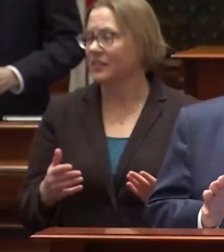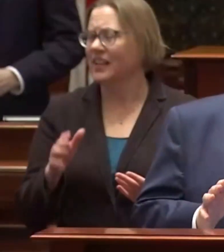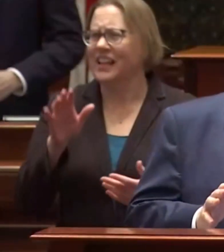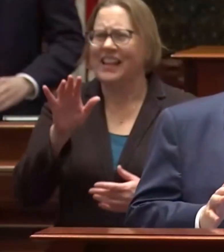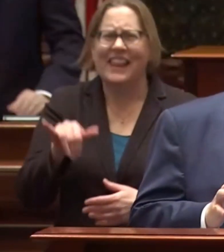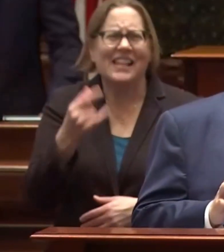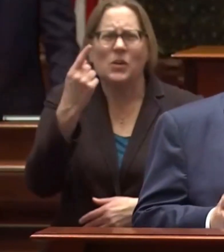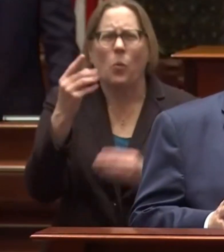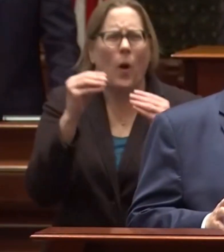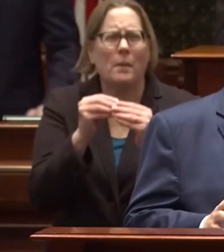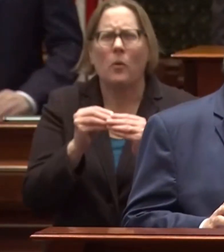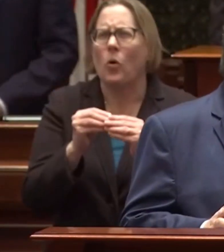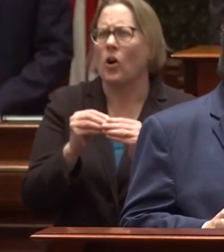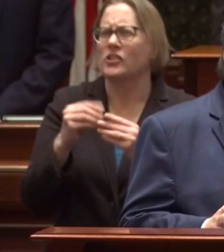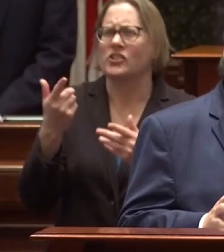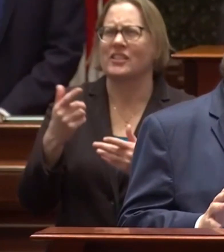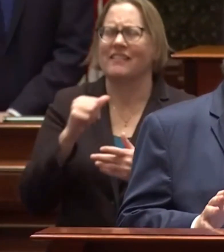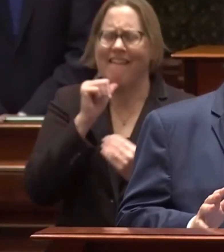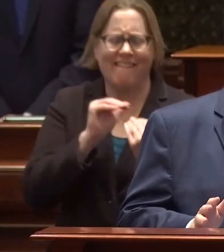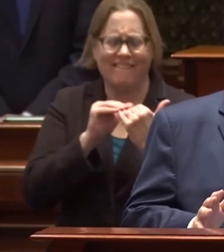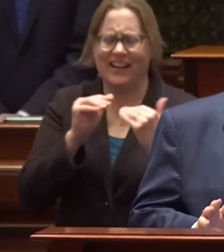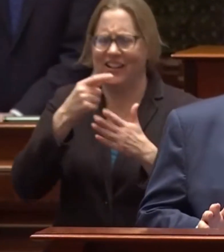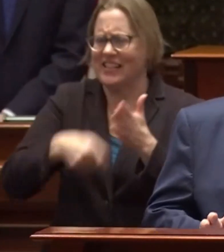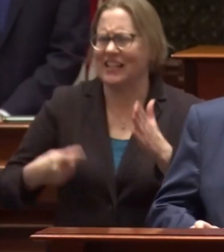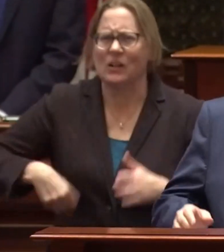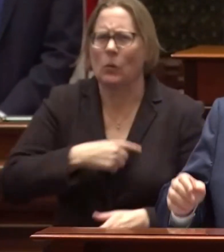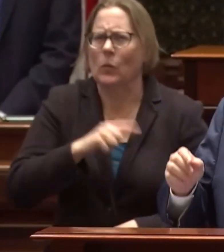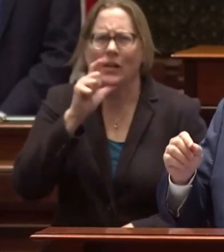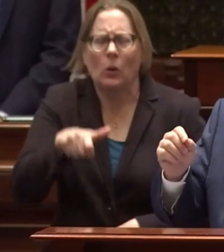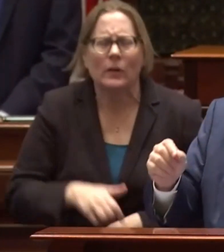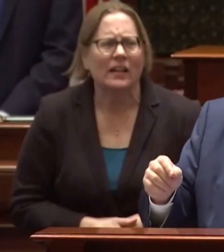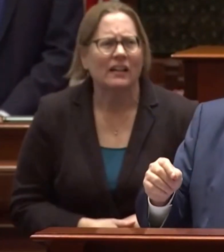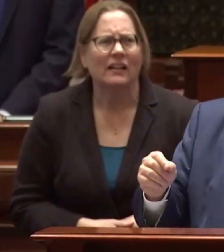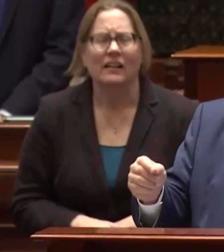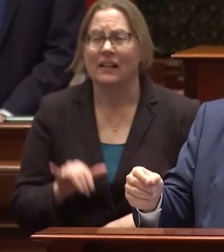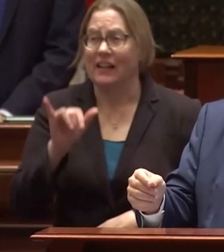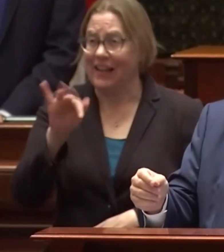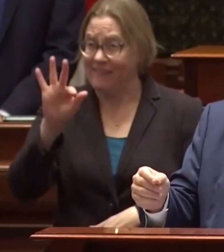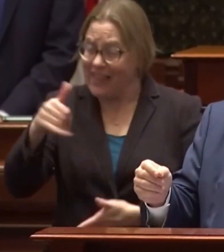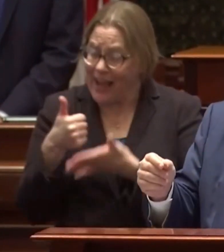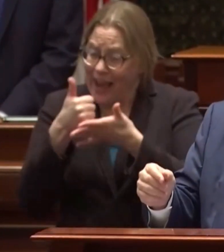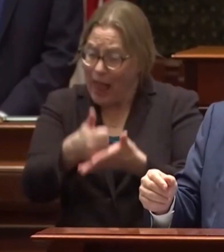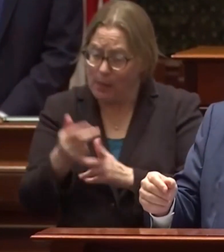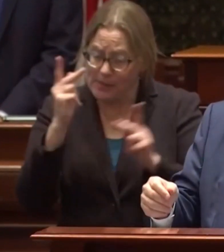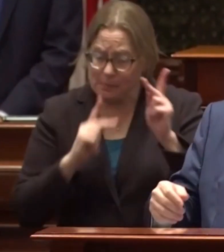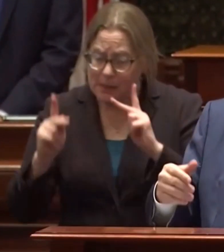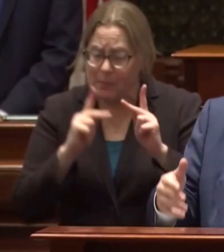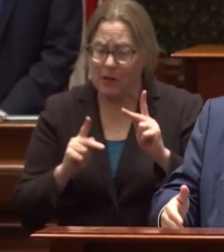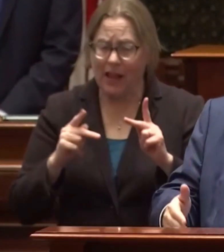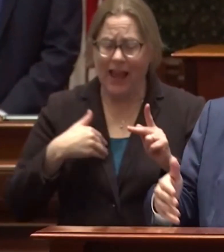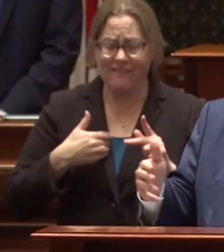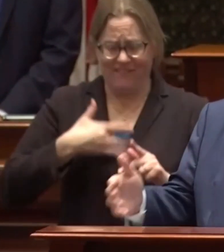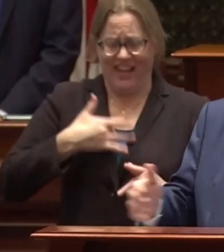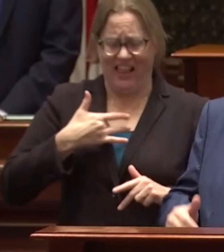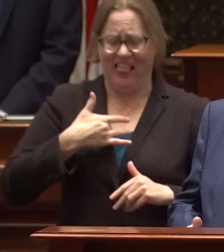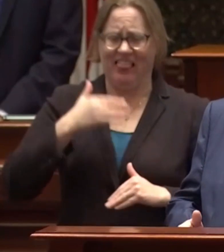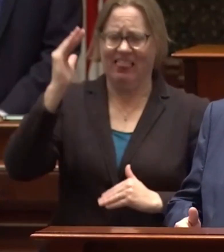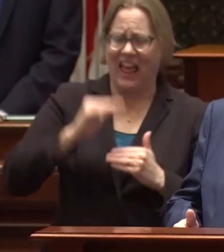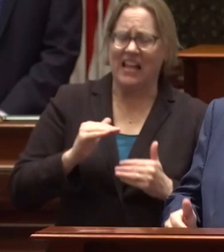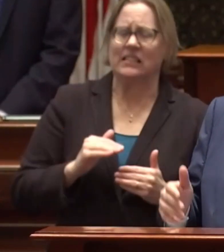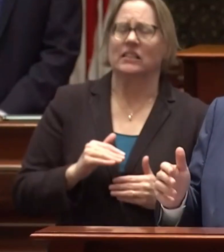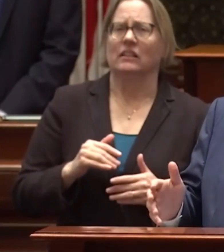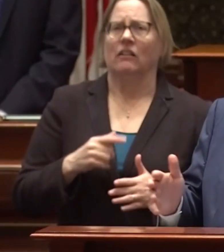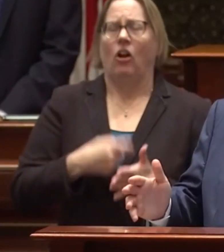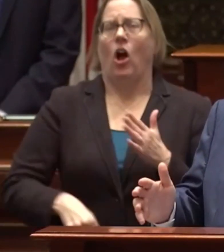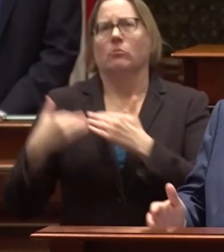It's one more regressive tax that we just don't need. If it reduces inflation for families from 4 to